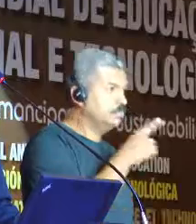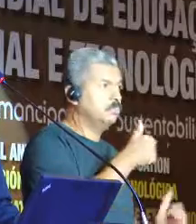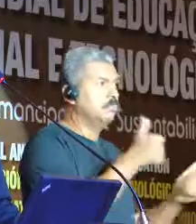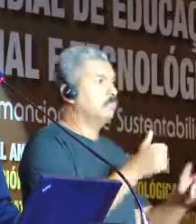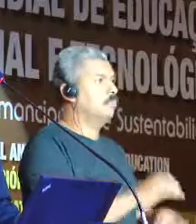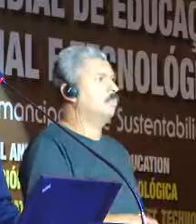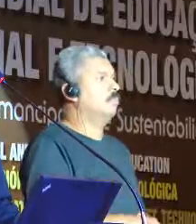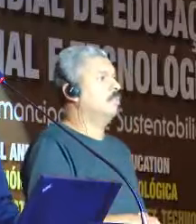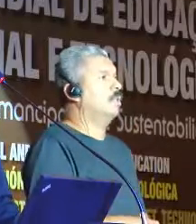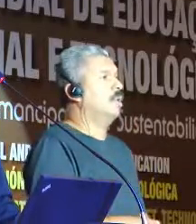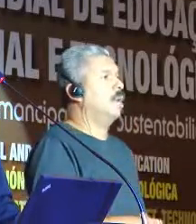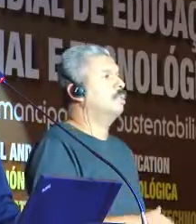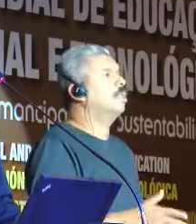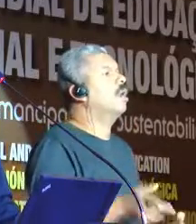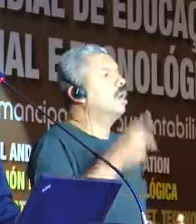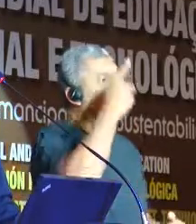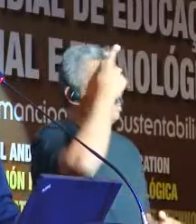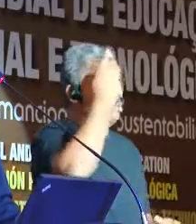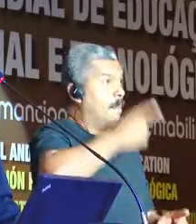Should be our goal.